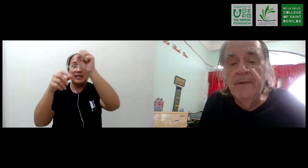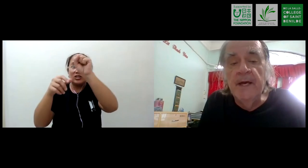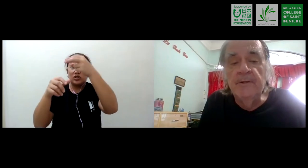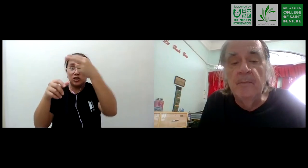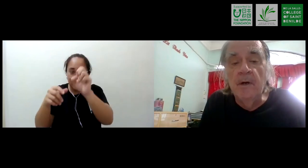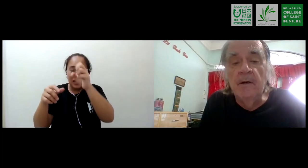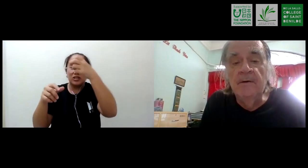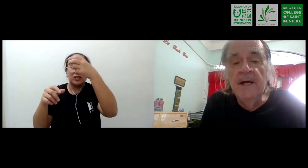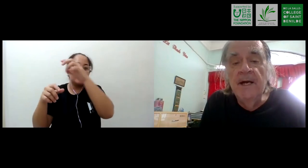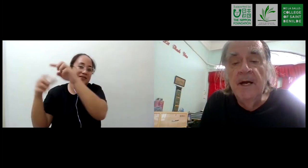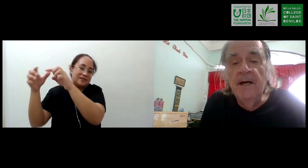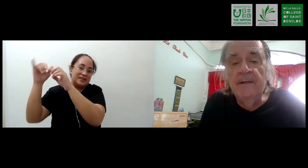that tomorrow.